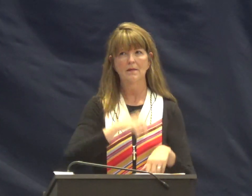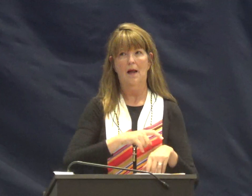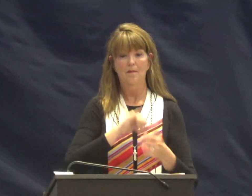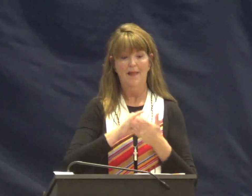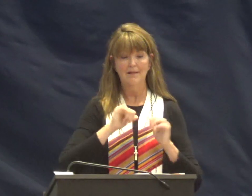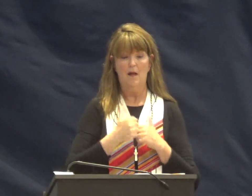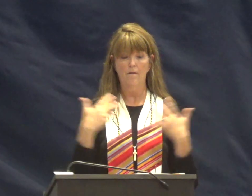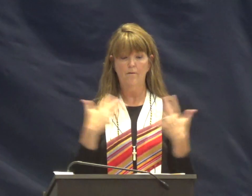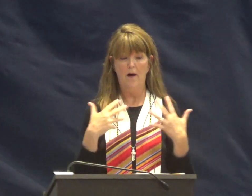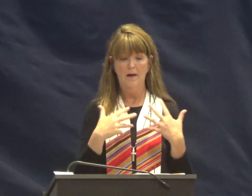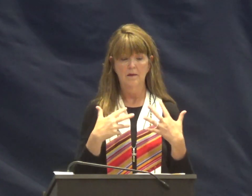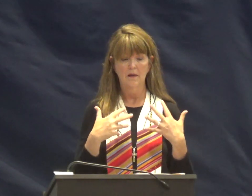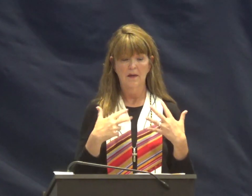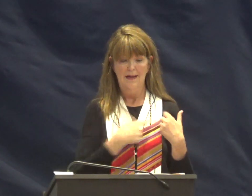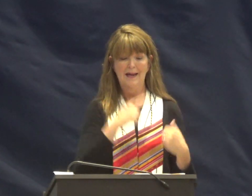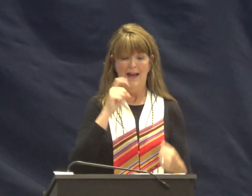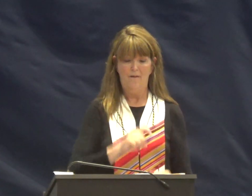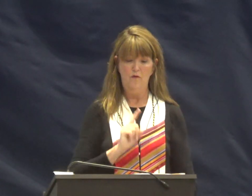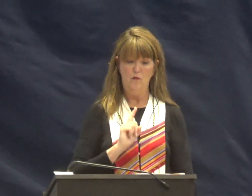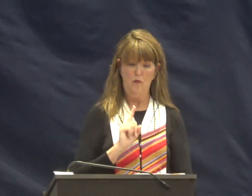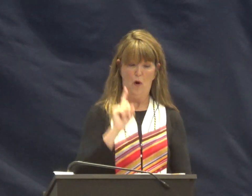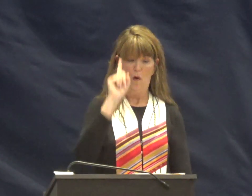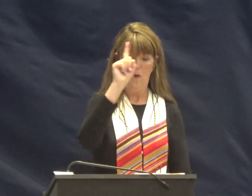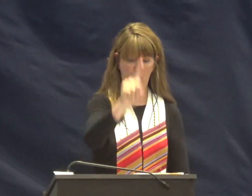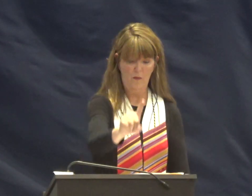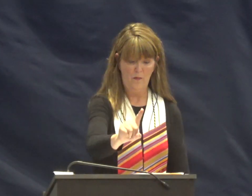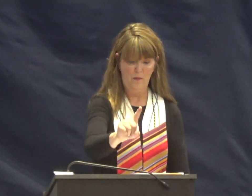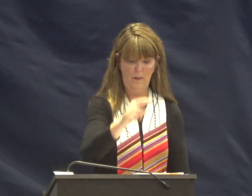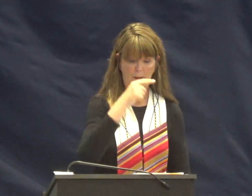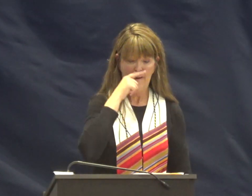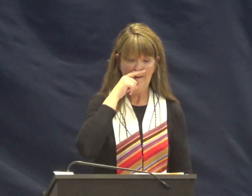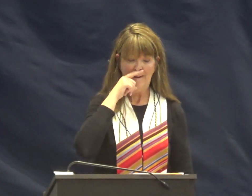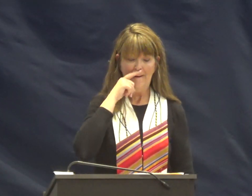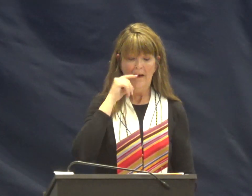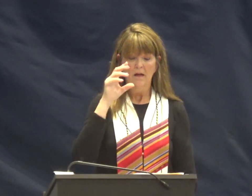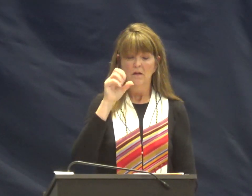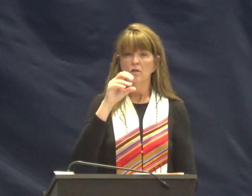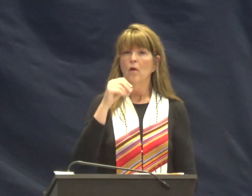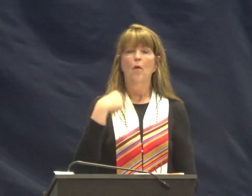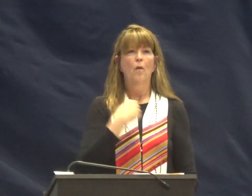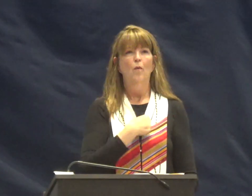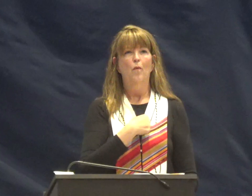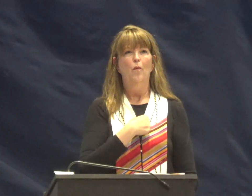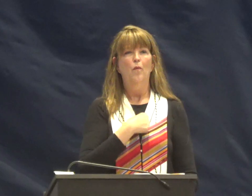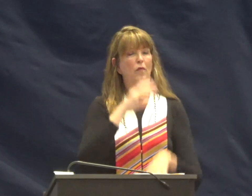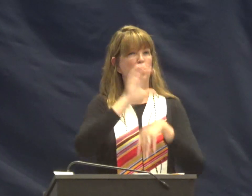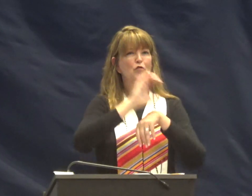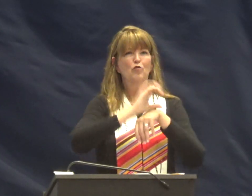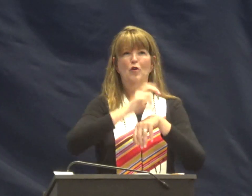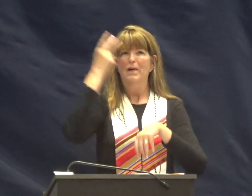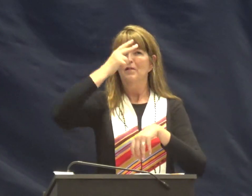how Jonah felt at that time. That he was being commanded to go to Nineveh.